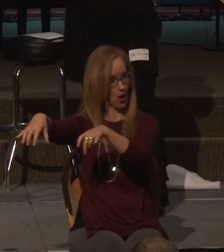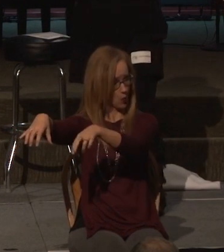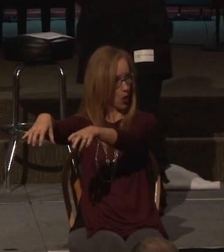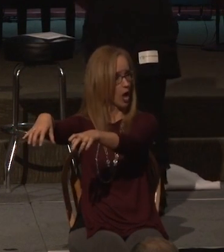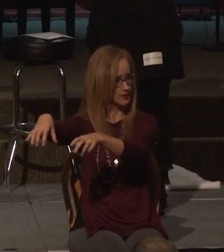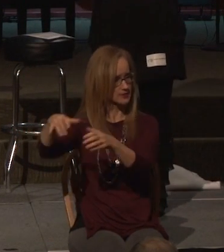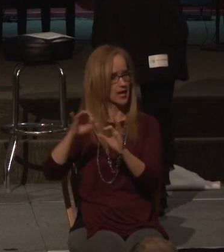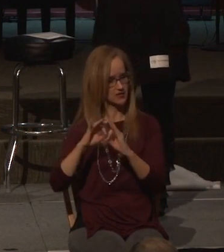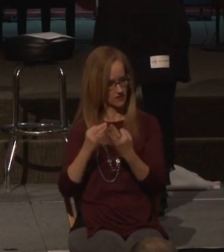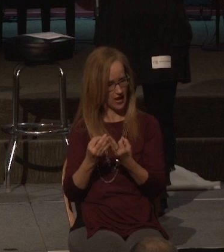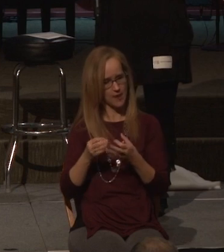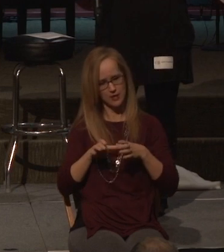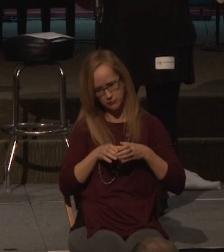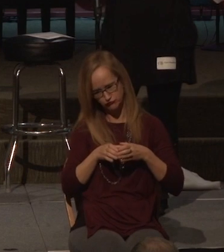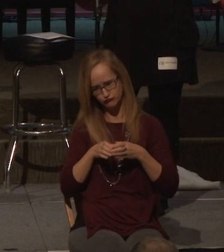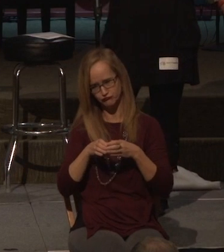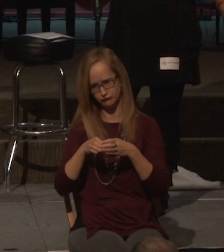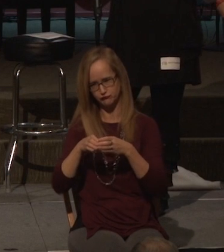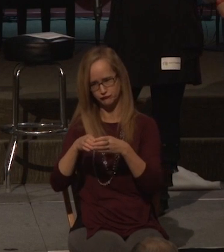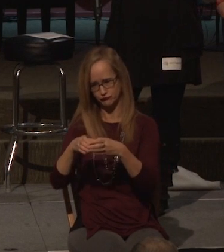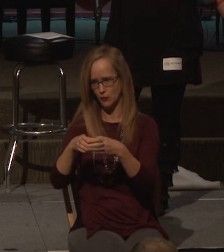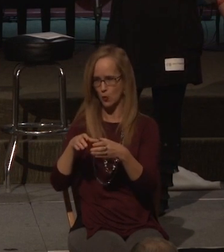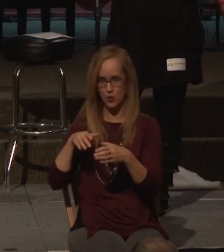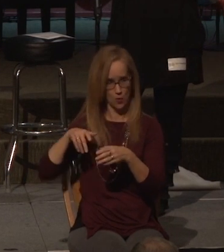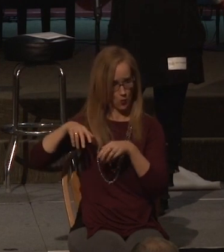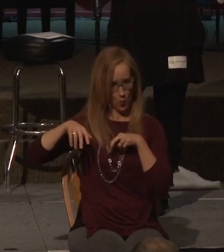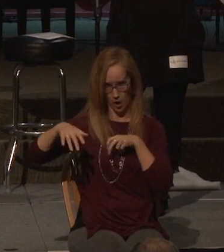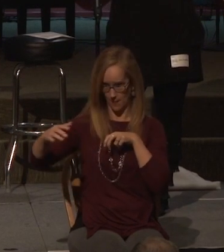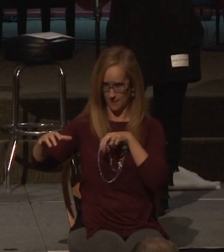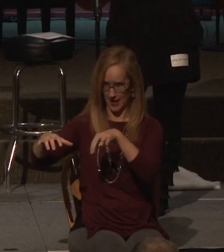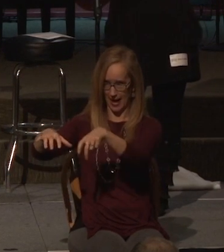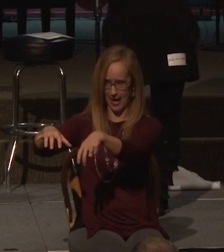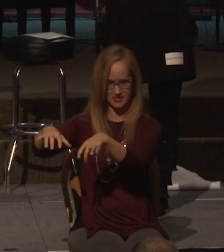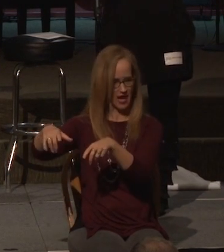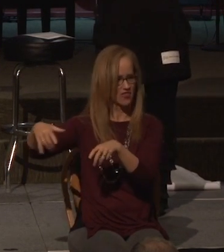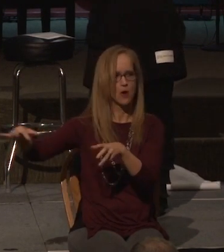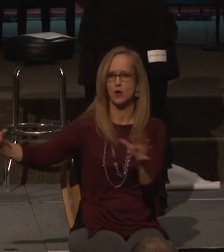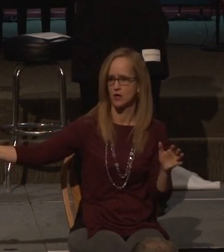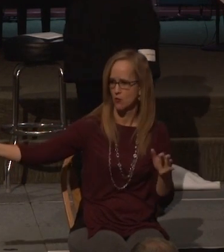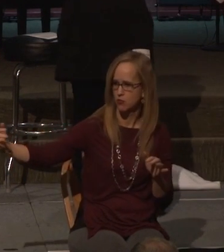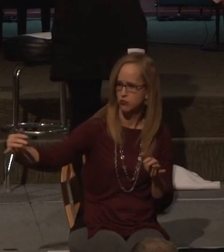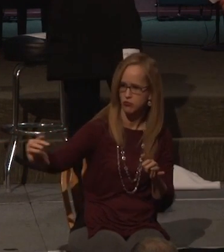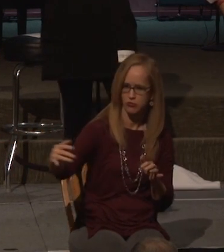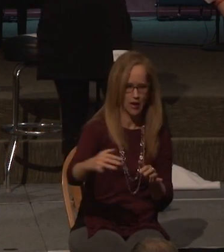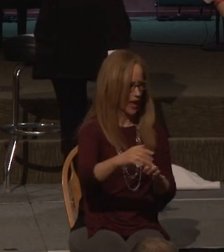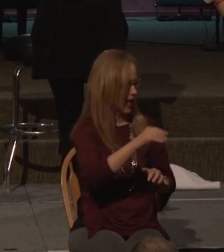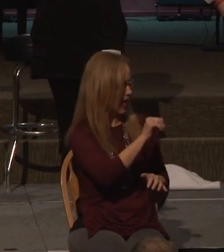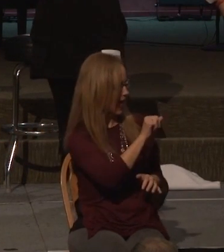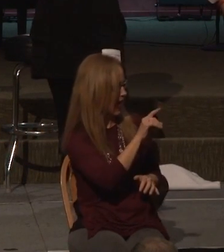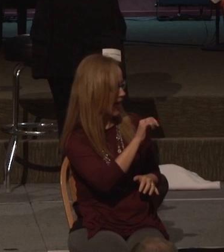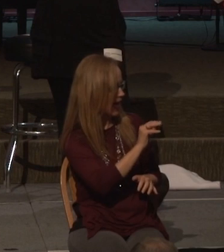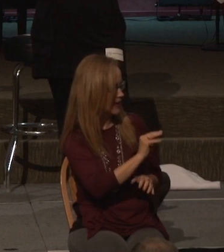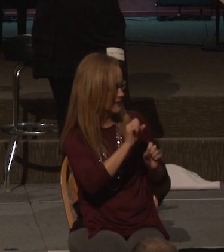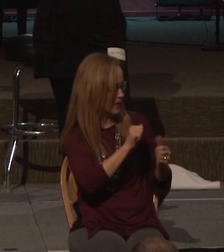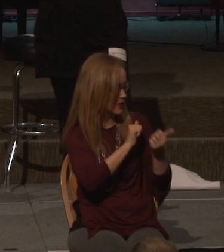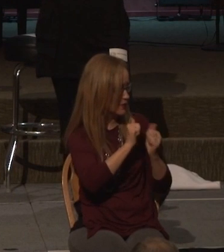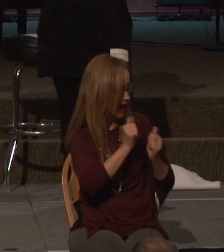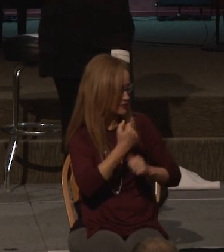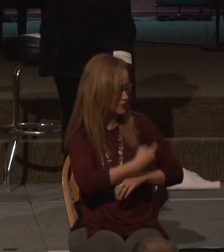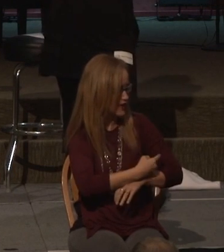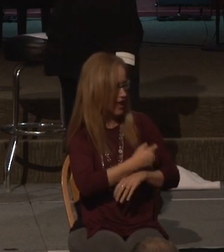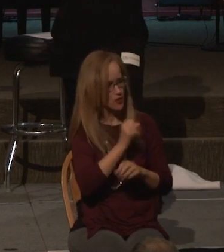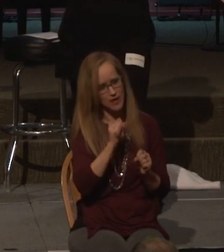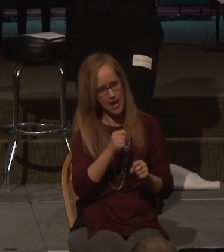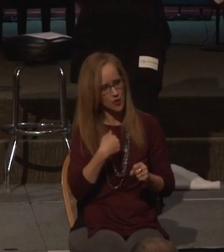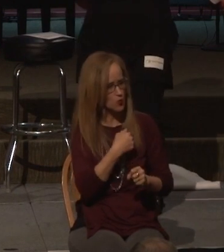as a family, we would walk by them there, and they would just swarm us, like, oh, Mr. Adam, can we race today, or can